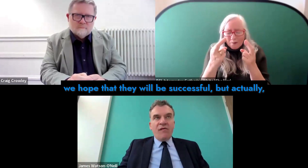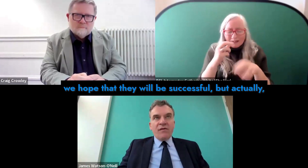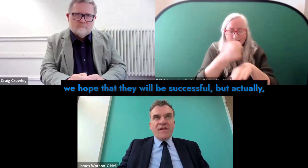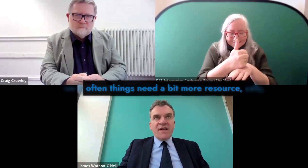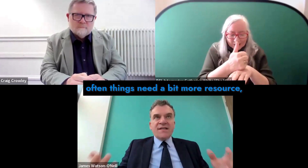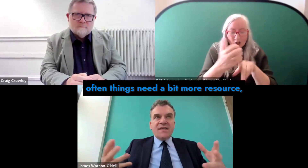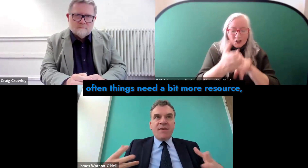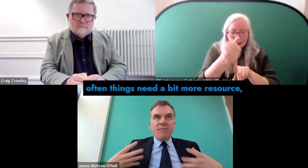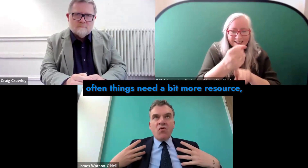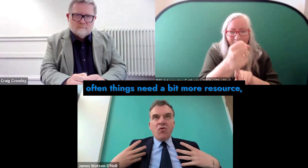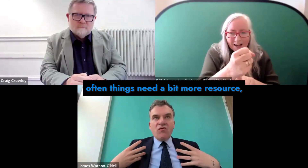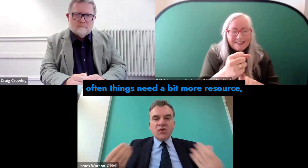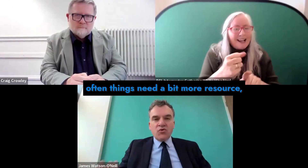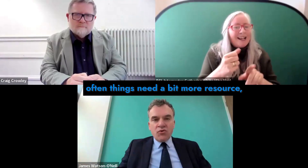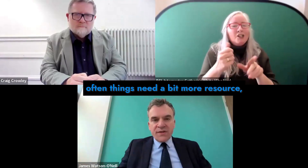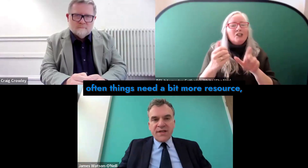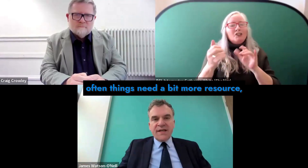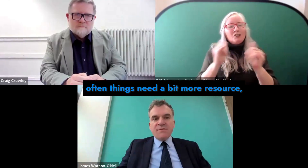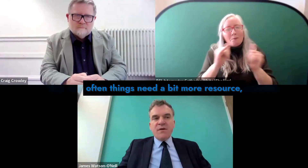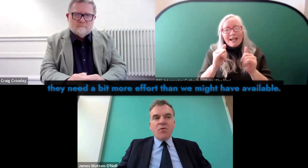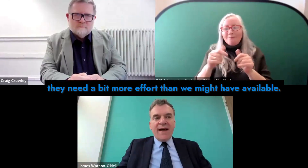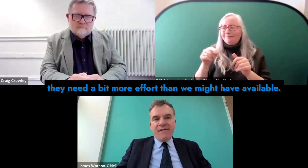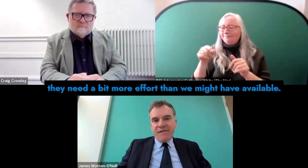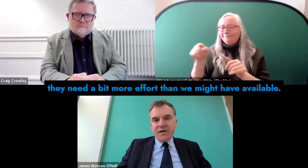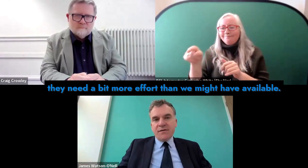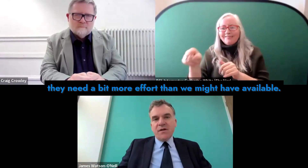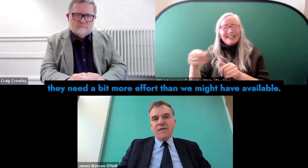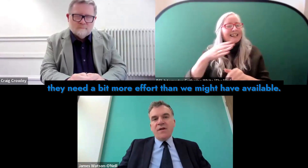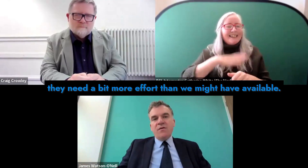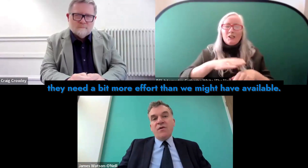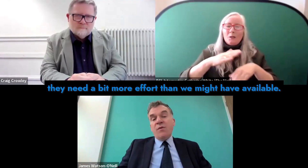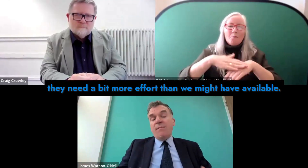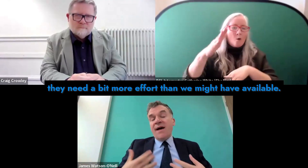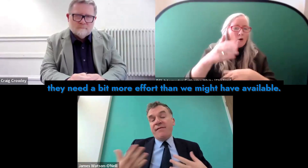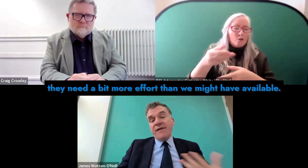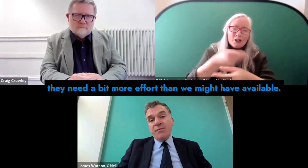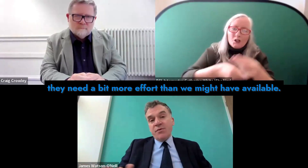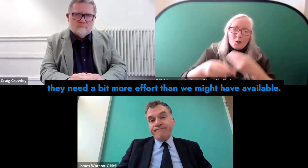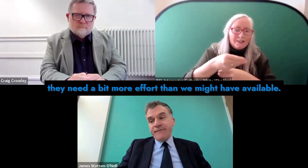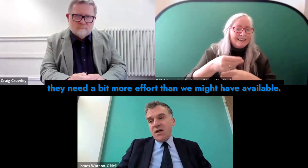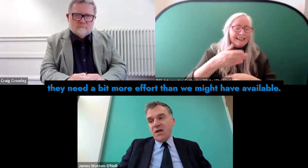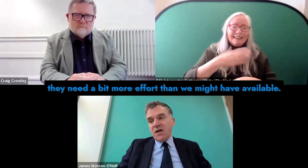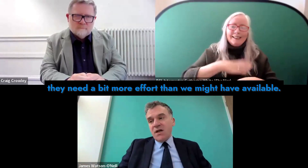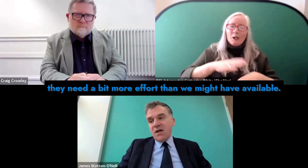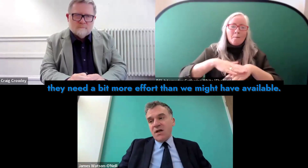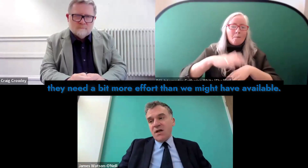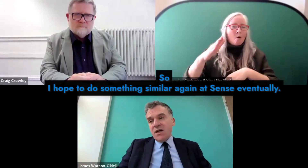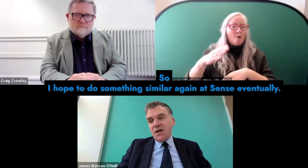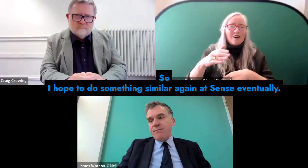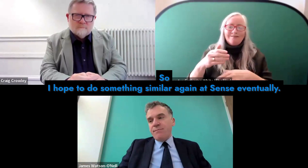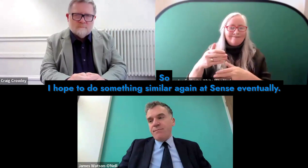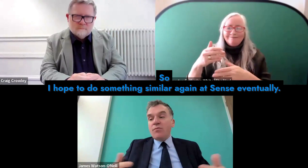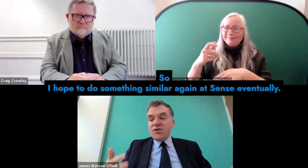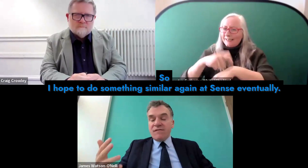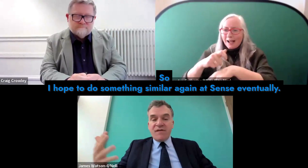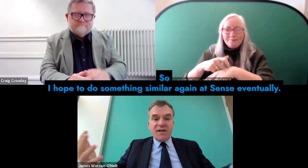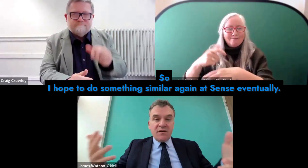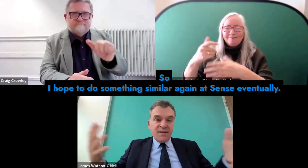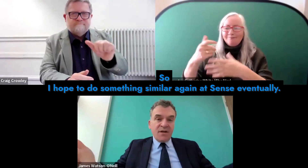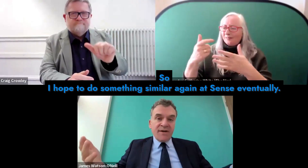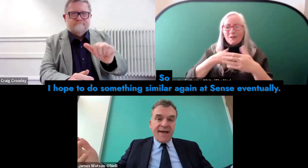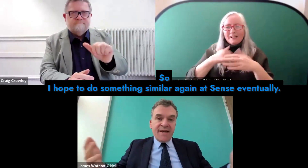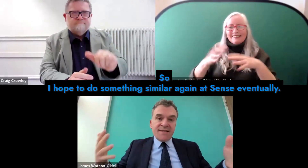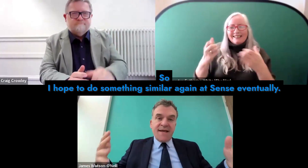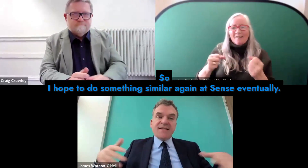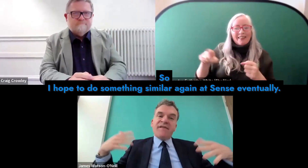but actually often things need a bit more resource, they need a bit more effort than we might have available. And so I